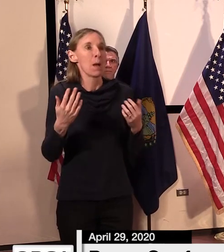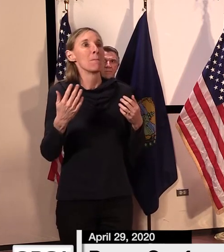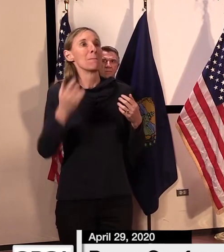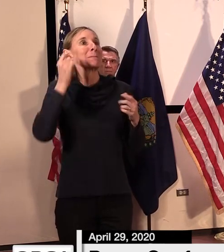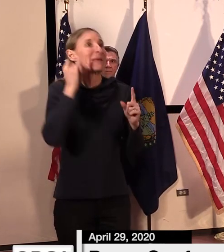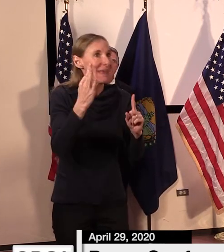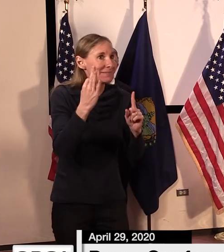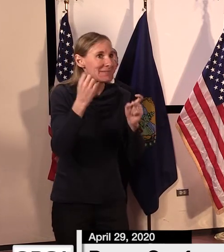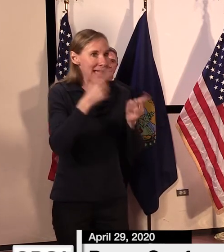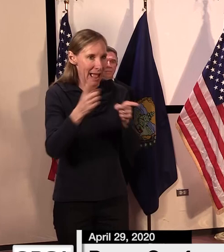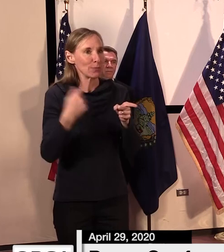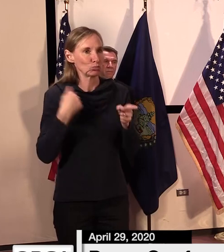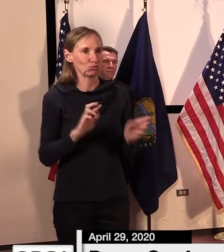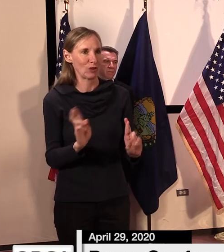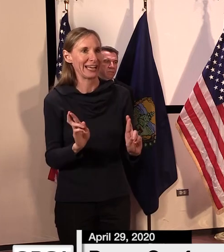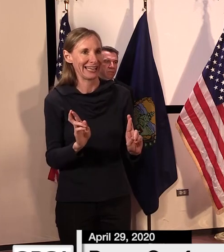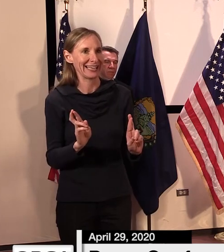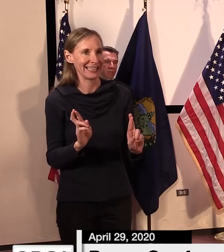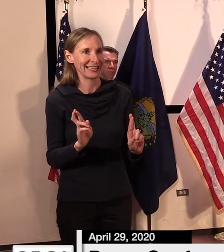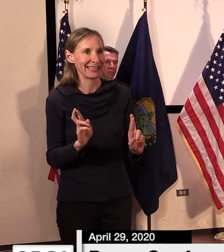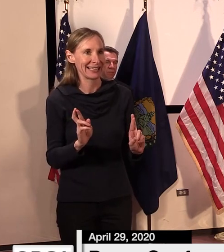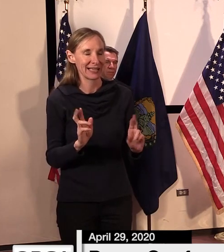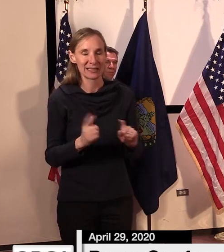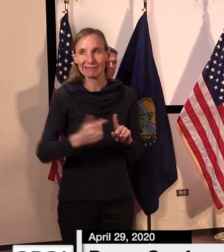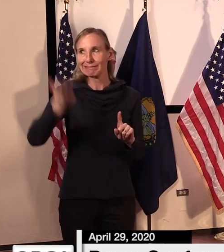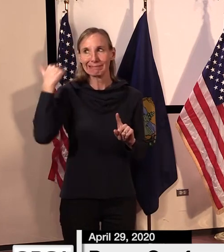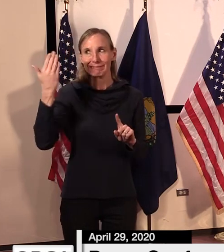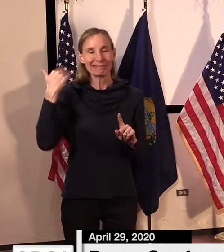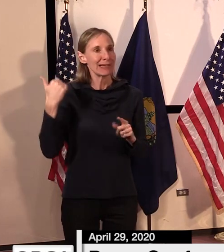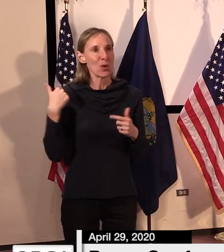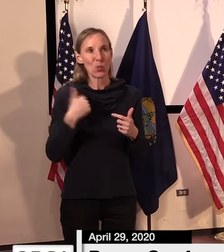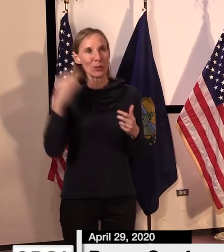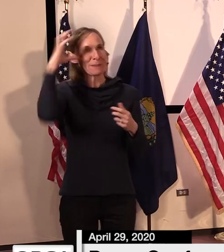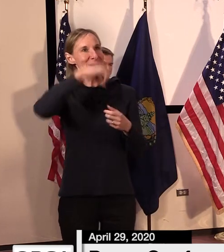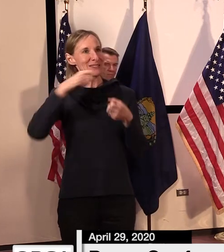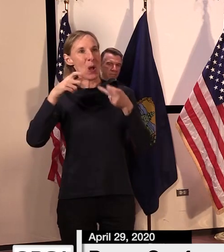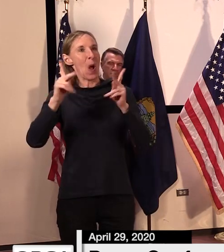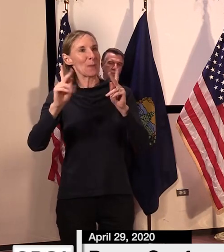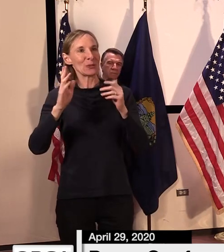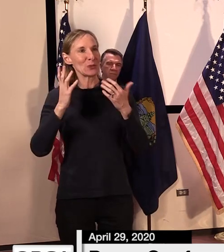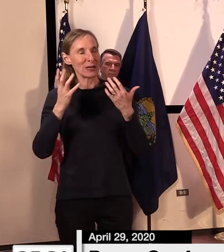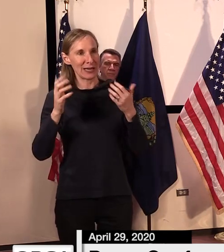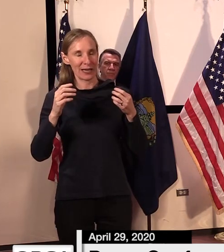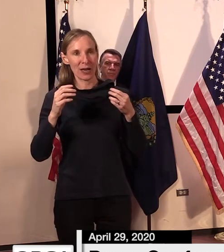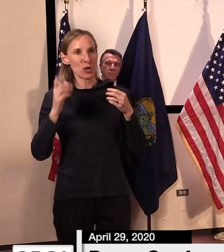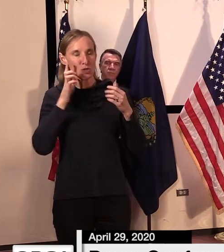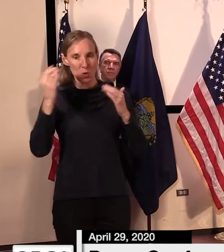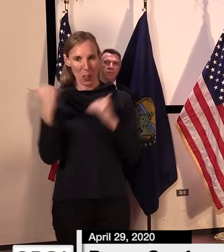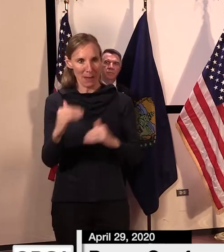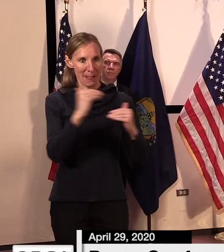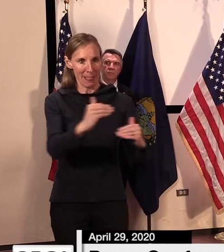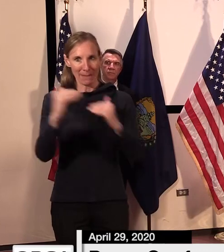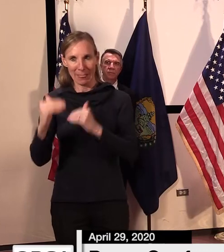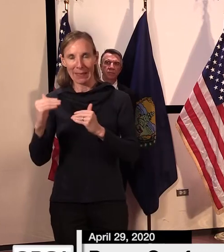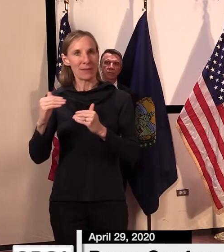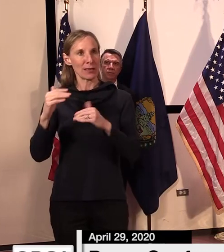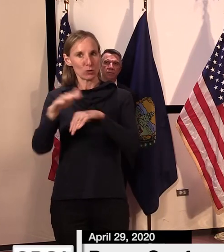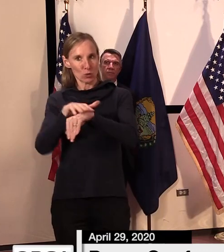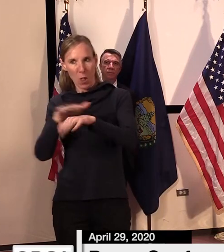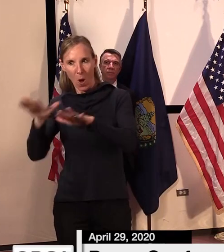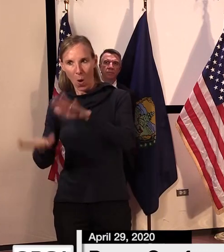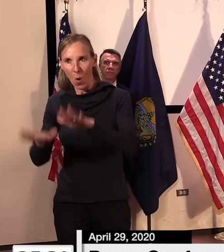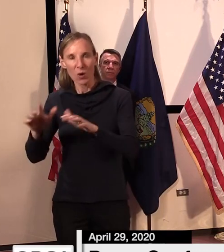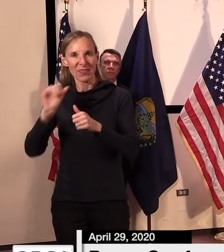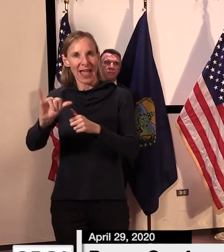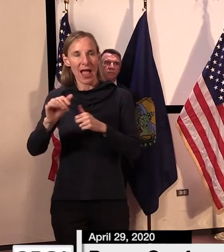effect. The country missed the opportunity for containment and had to go straight to social distancing and